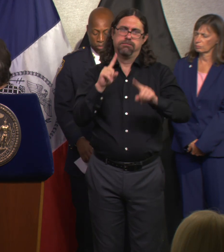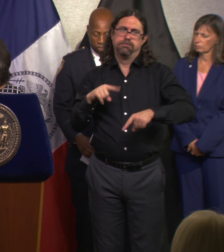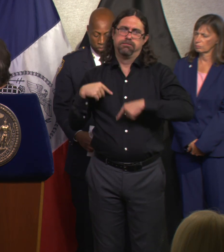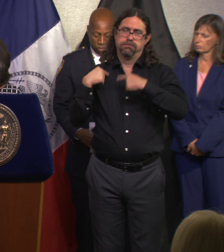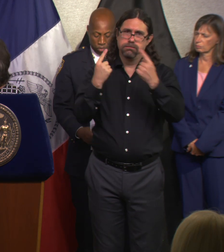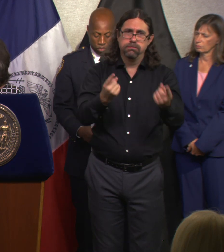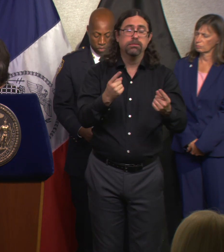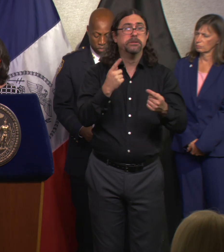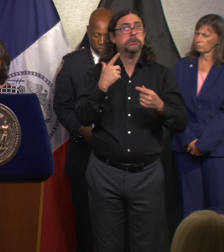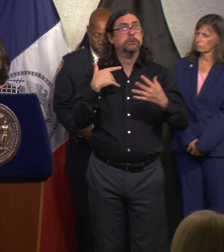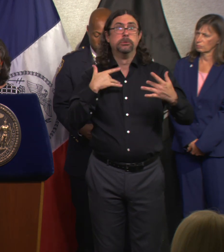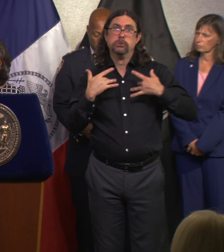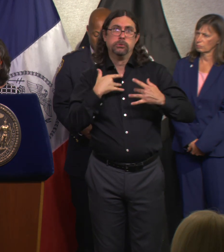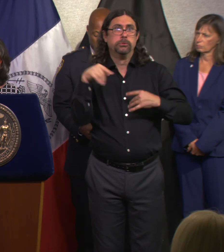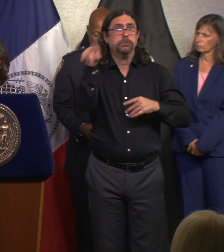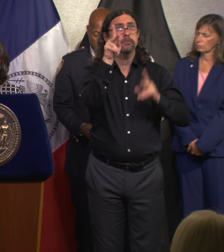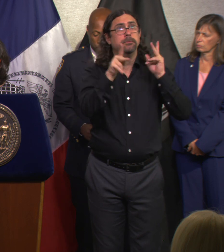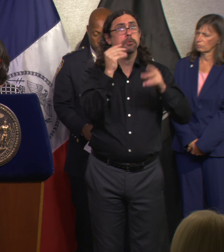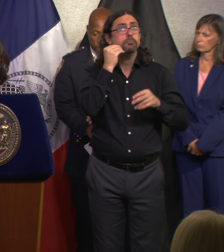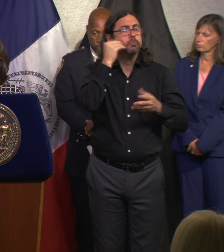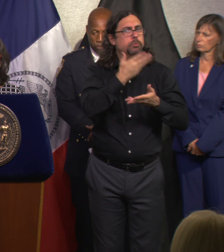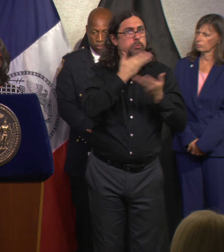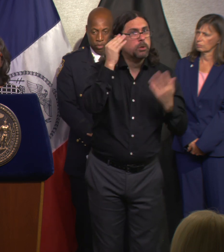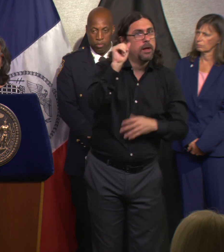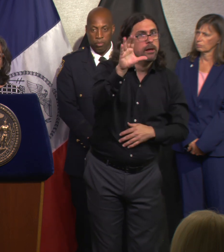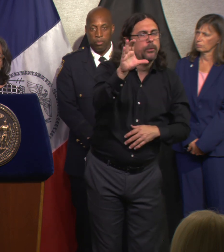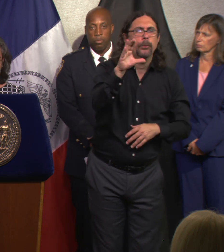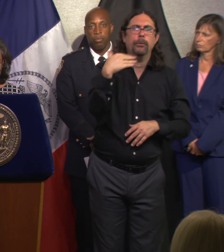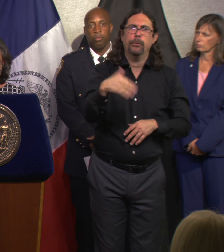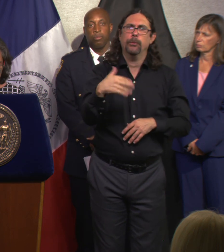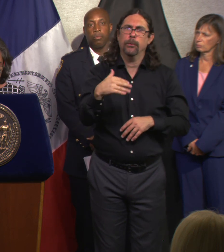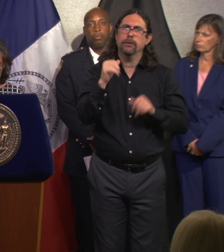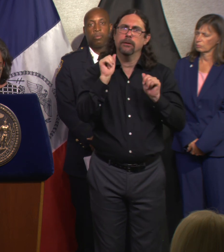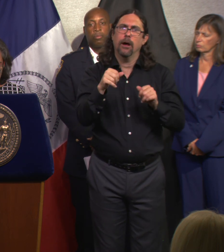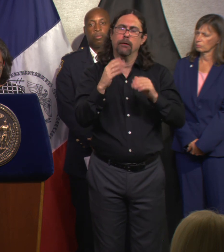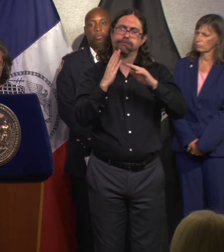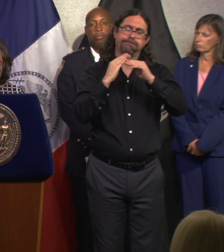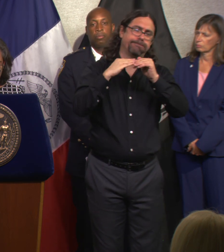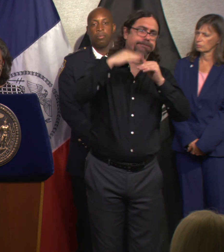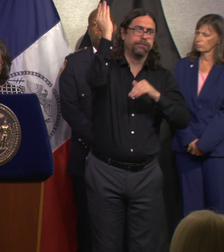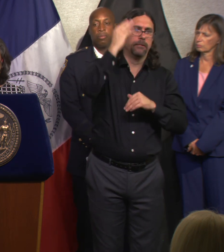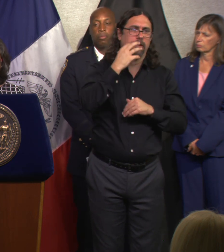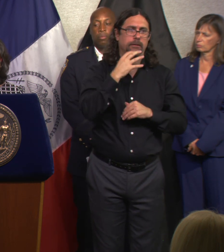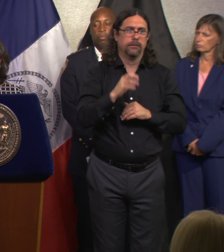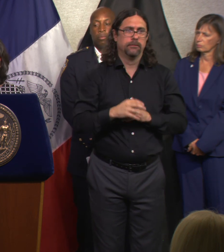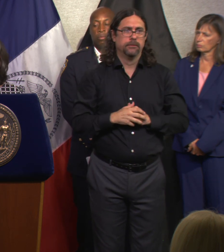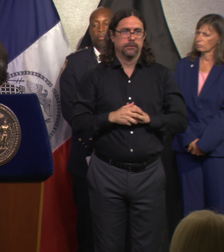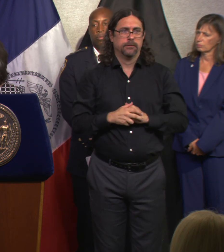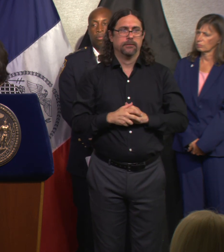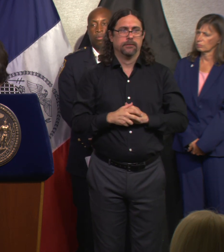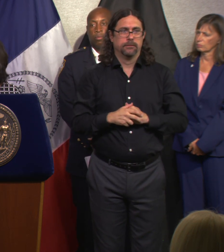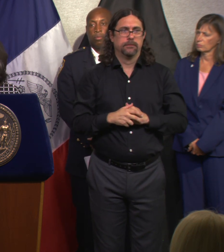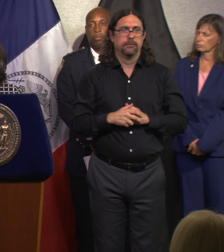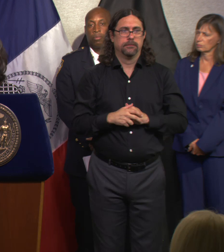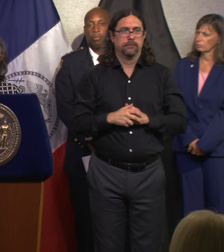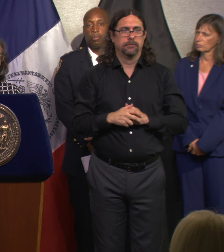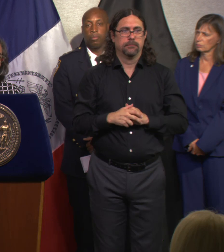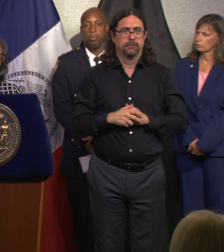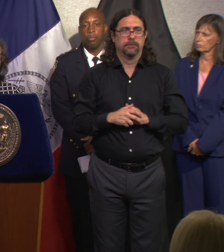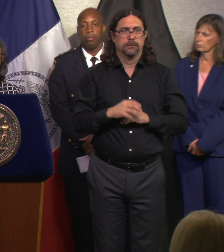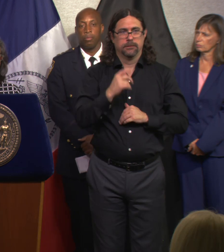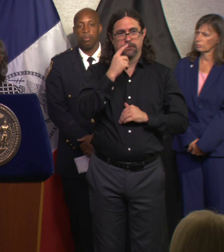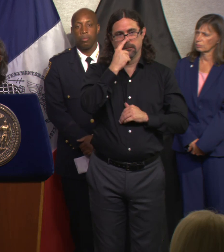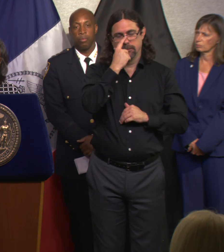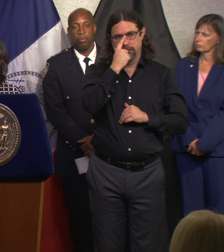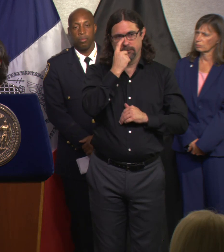prevent heat illness is to stay cool in an air-conditioned place. If you have air conditioning and you haven't used it